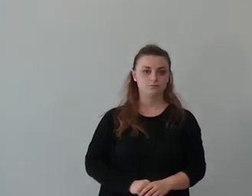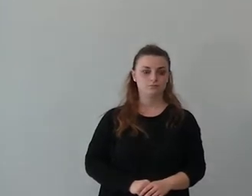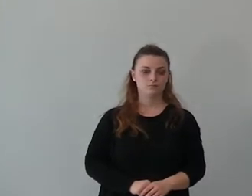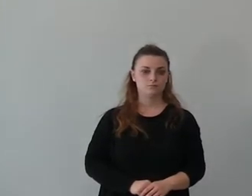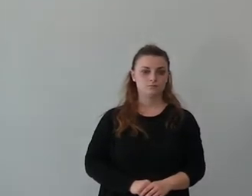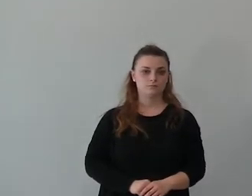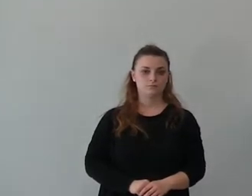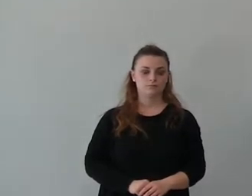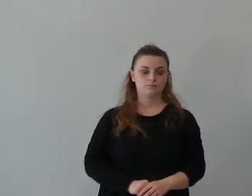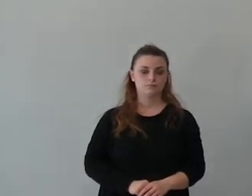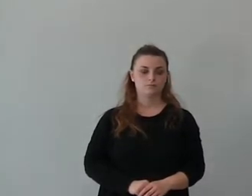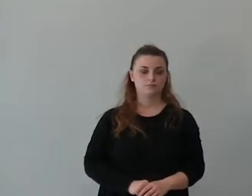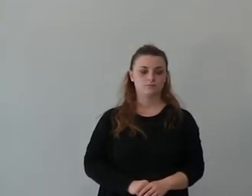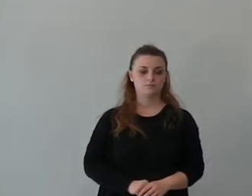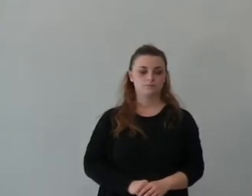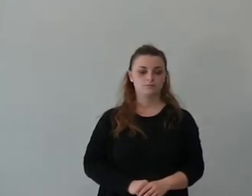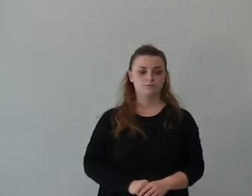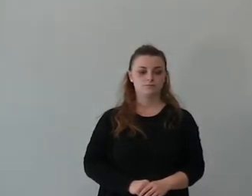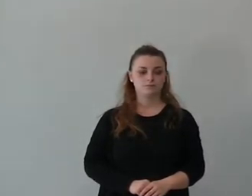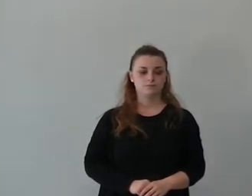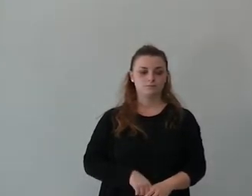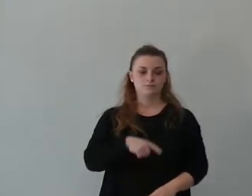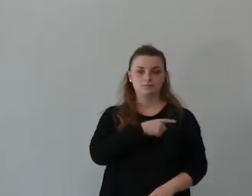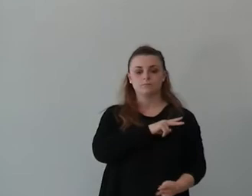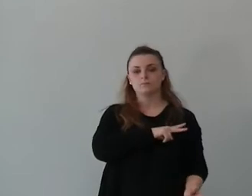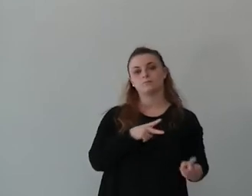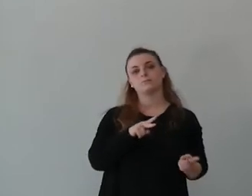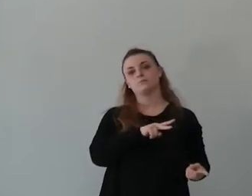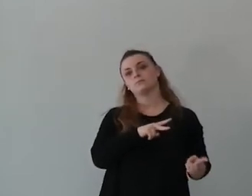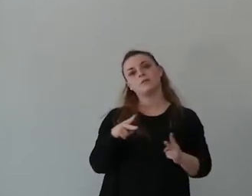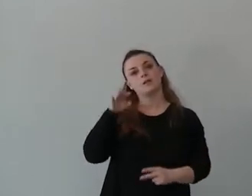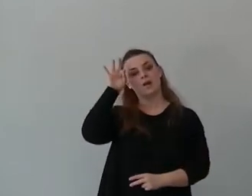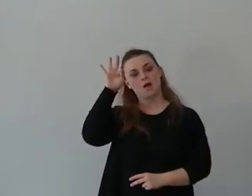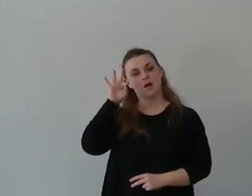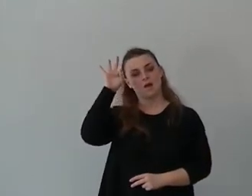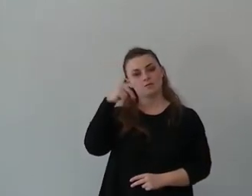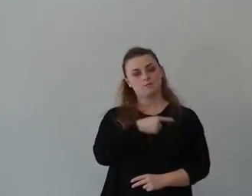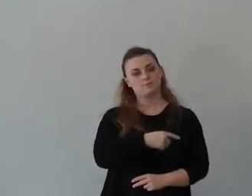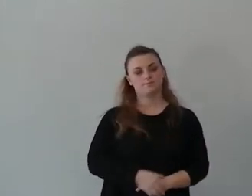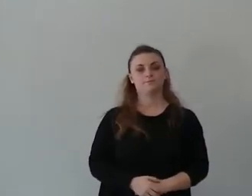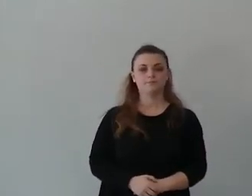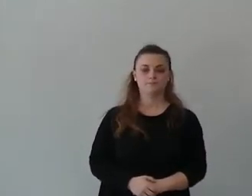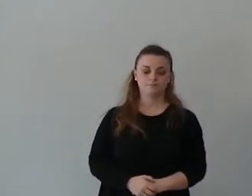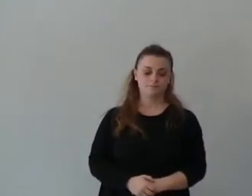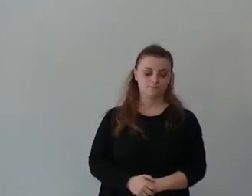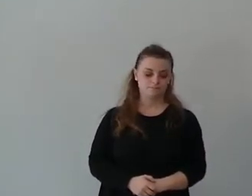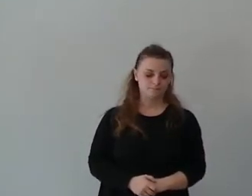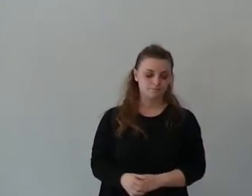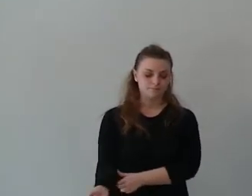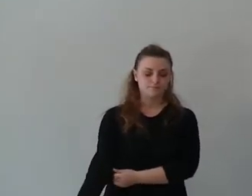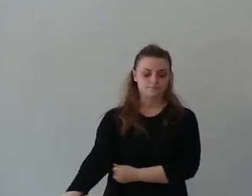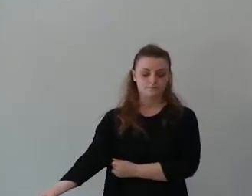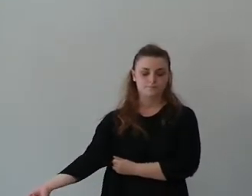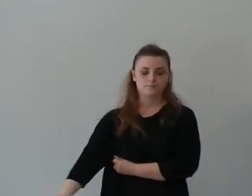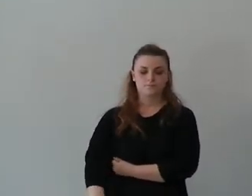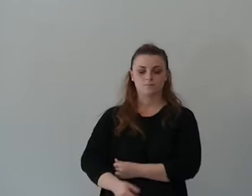All the ways of the Lord seem, all the ways of man seem pure to him, but the Lord weighs the spirit.